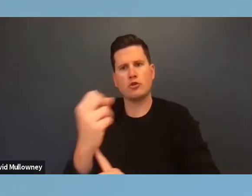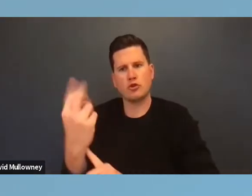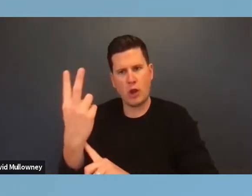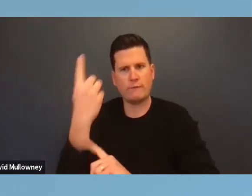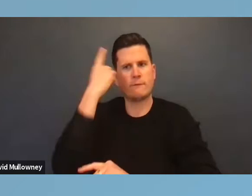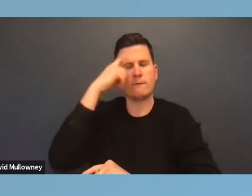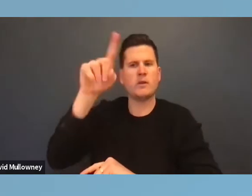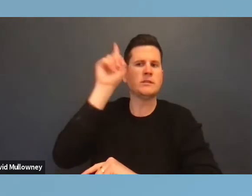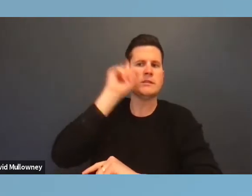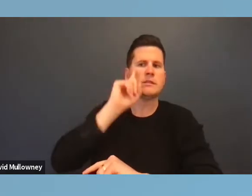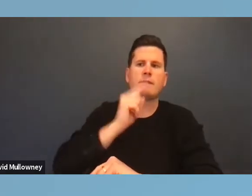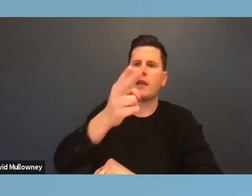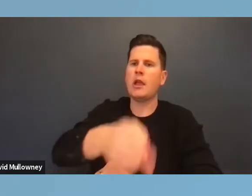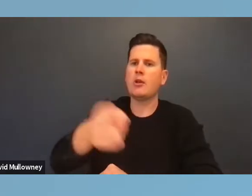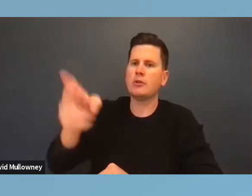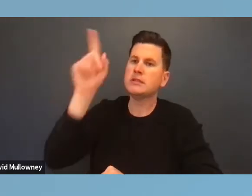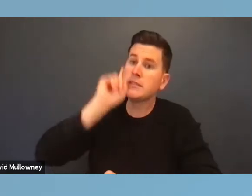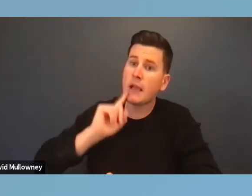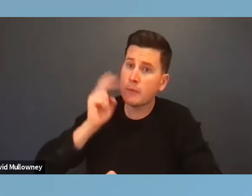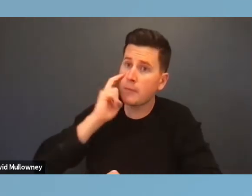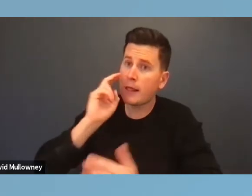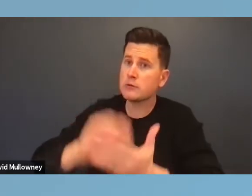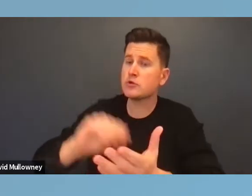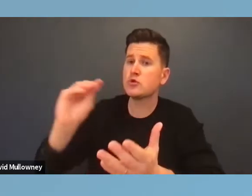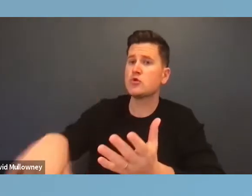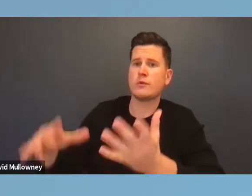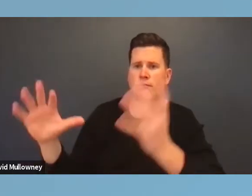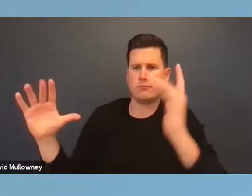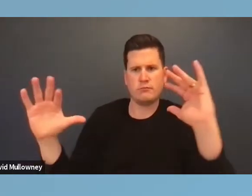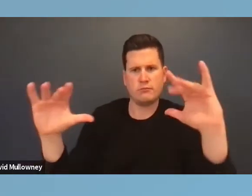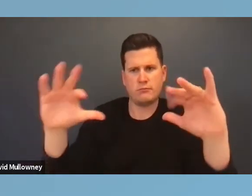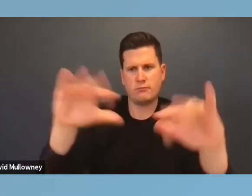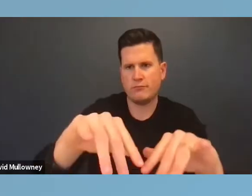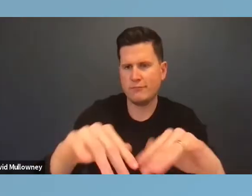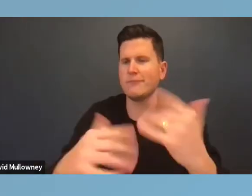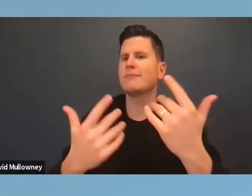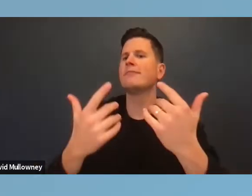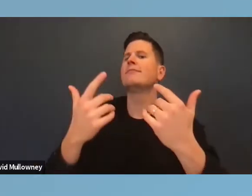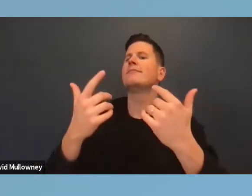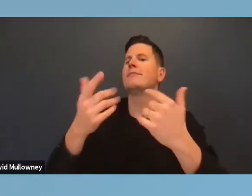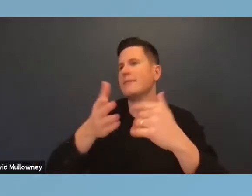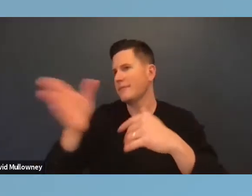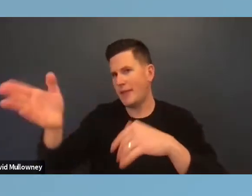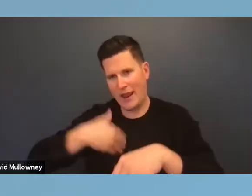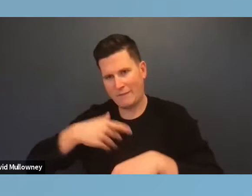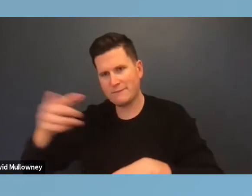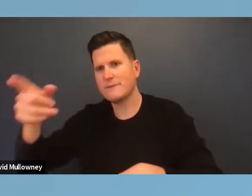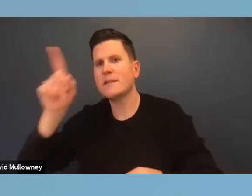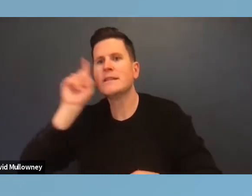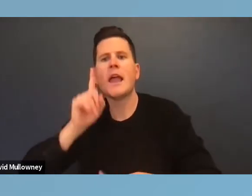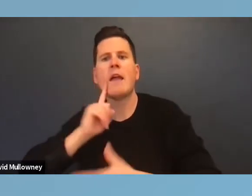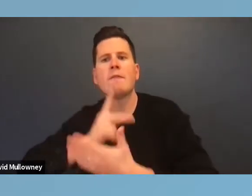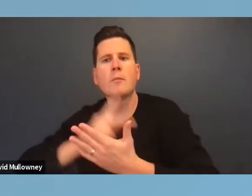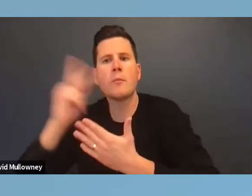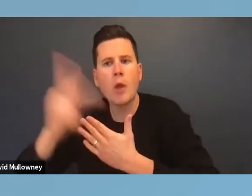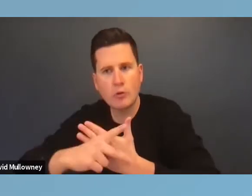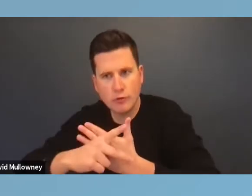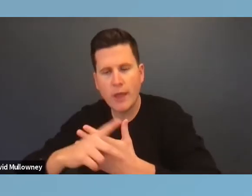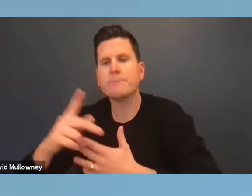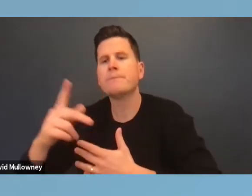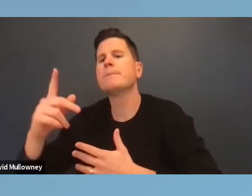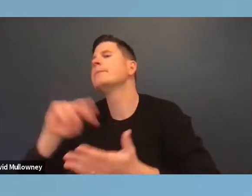We have K through 12 for deaf and hard of hearing and deafblind students all coming to the school. There are